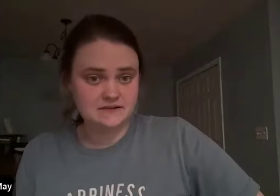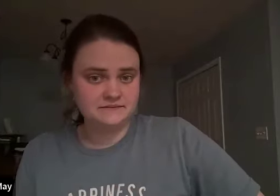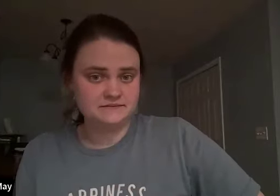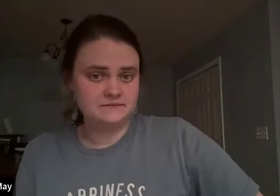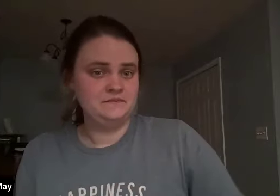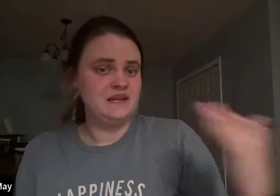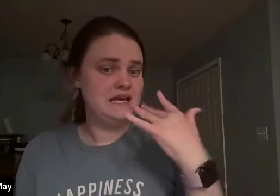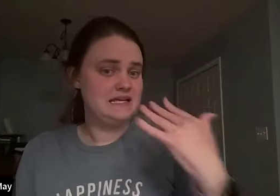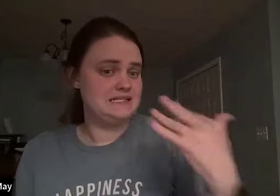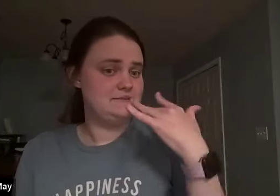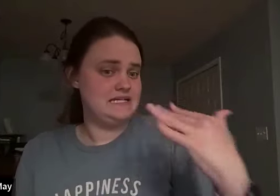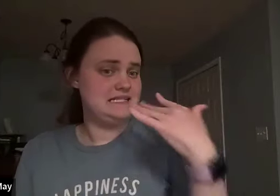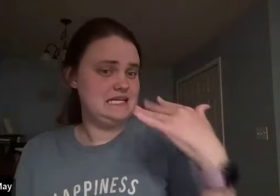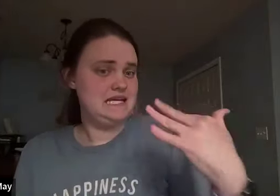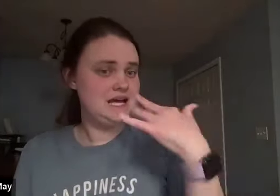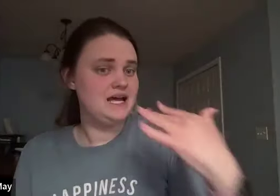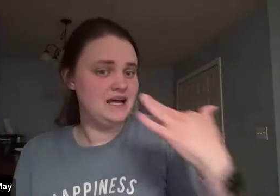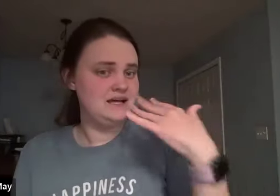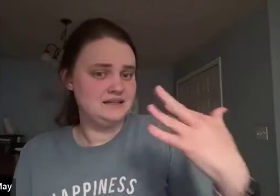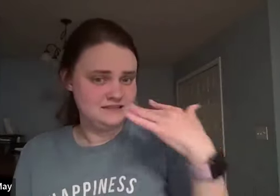Spicy. Spicy.